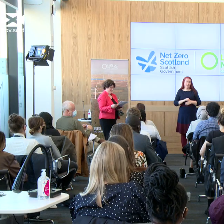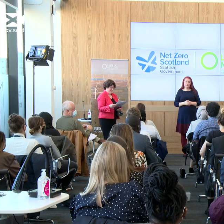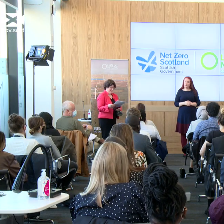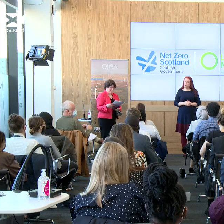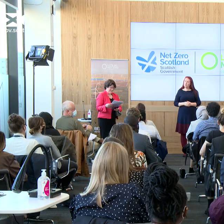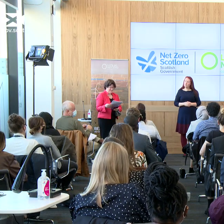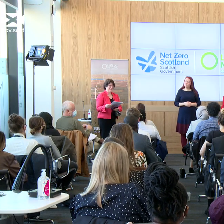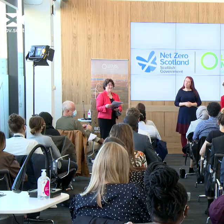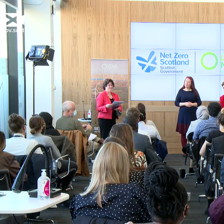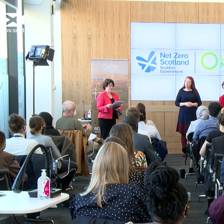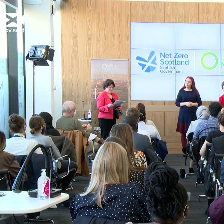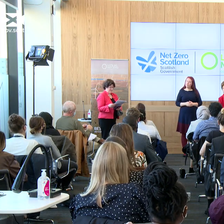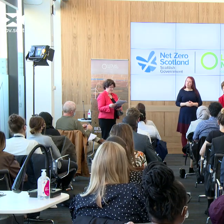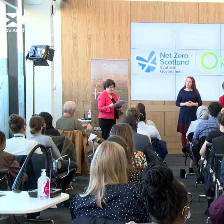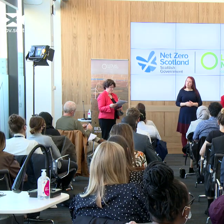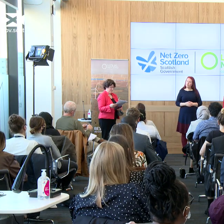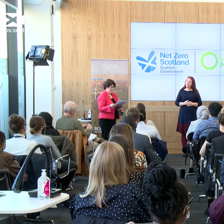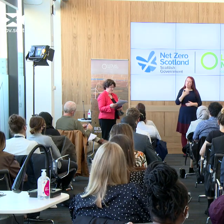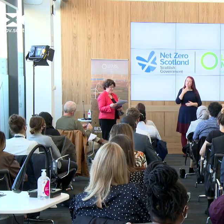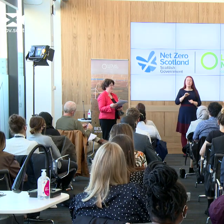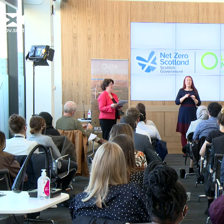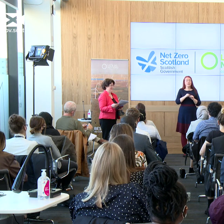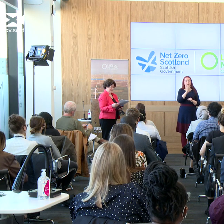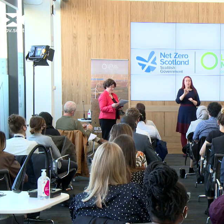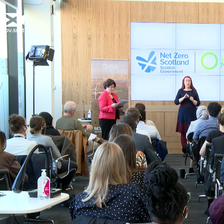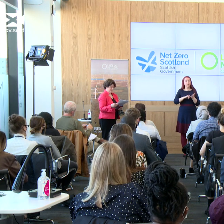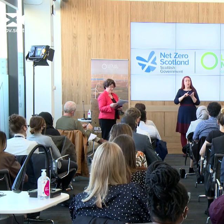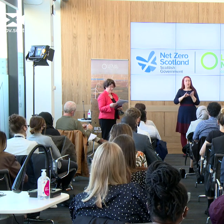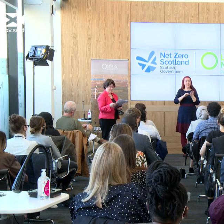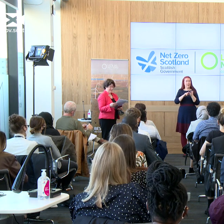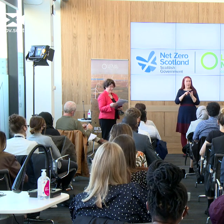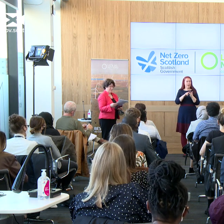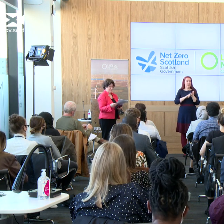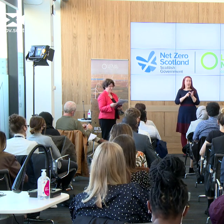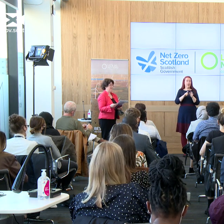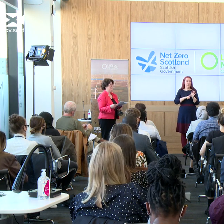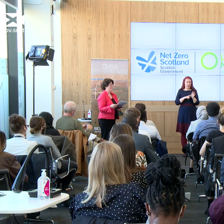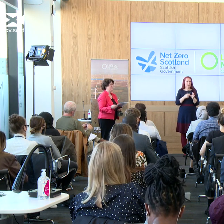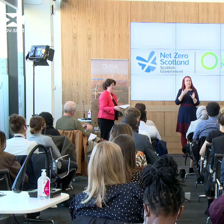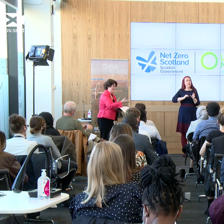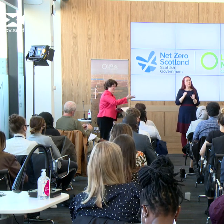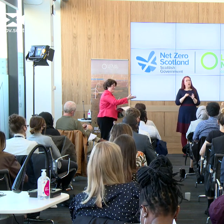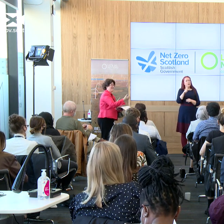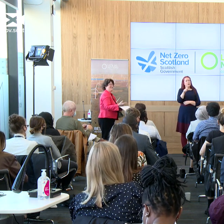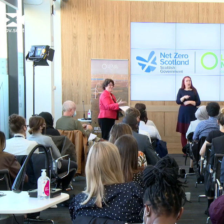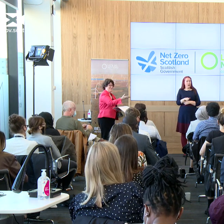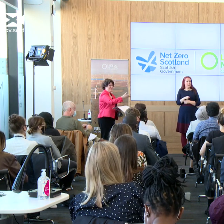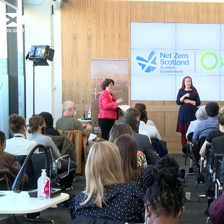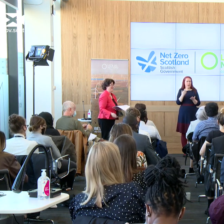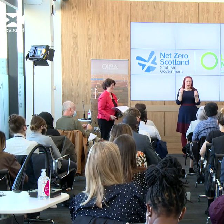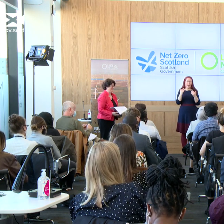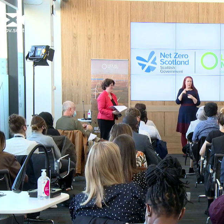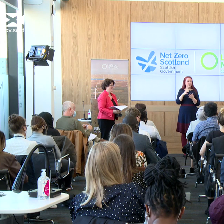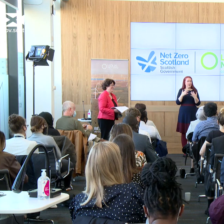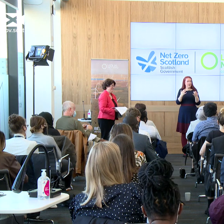you. And the next question is from Susie Lilly, also of the Scotland's Climate Assembly. Susie is in the front row